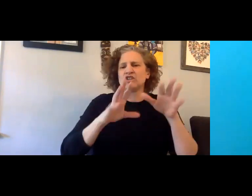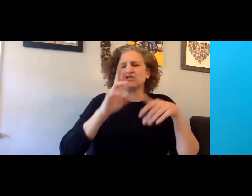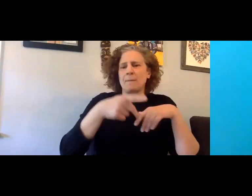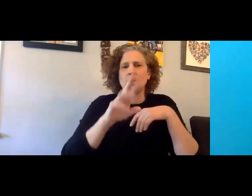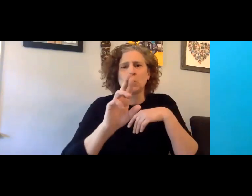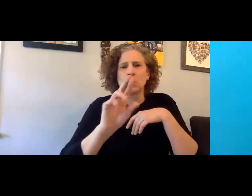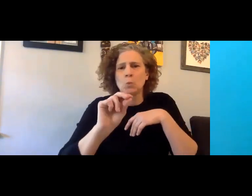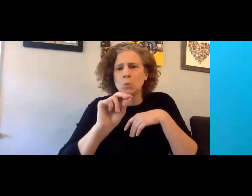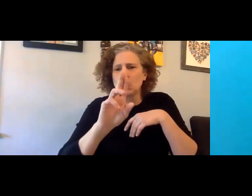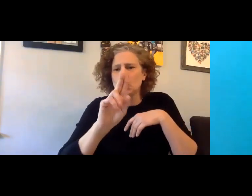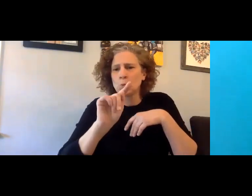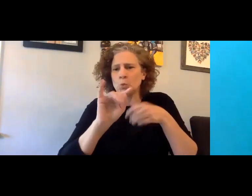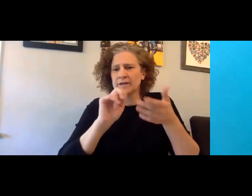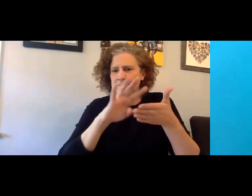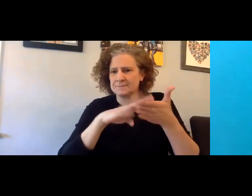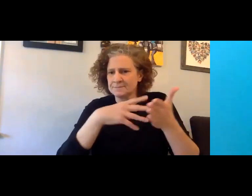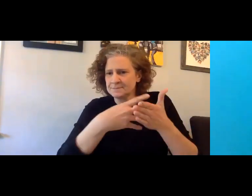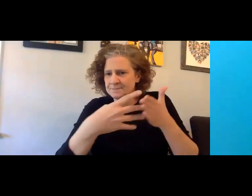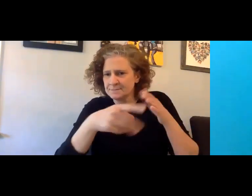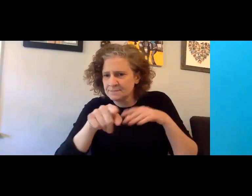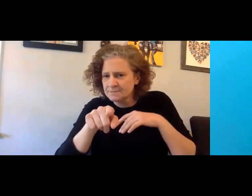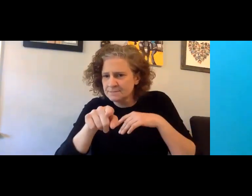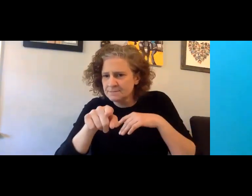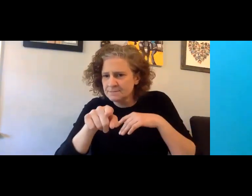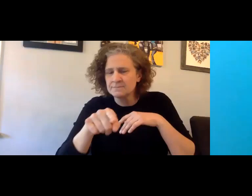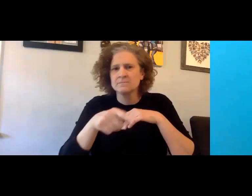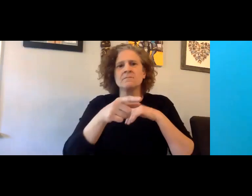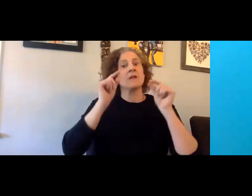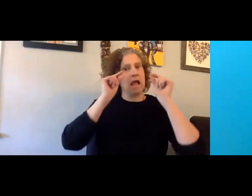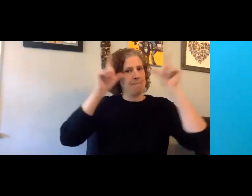Okay. I'll finish up these